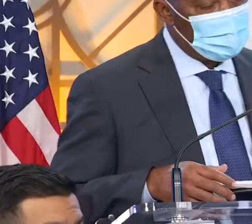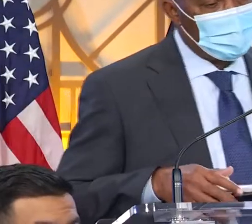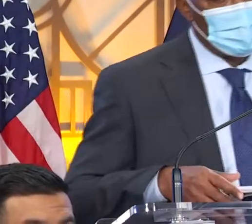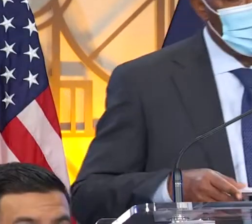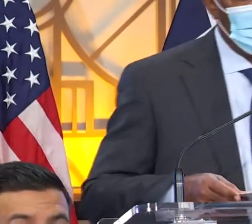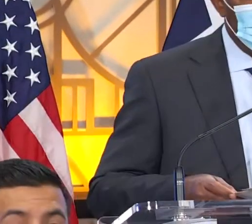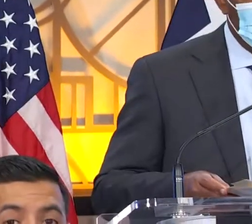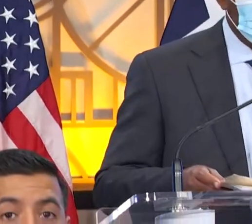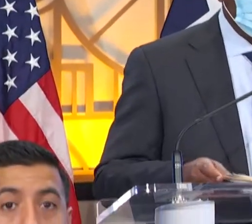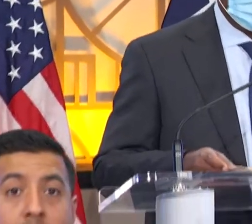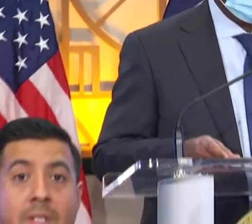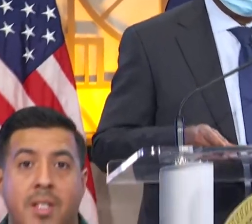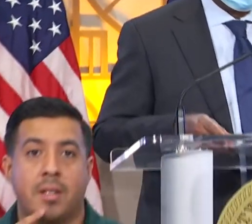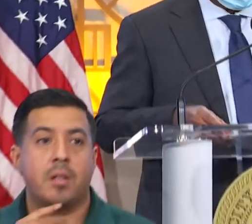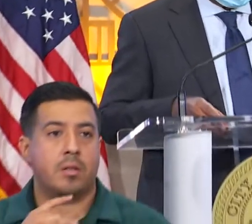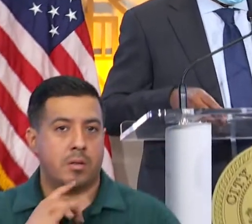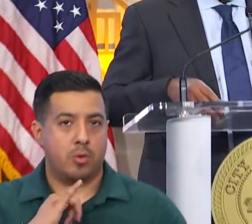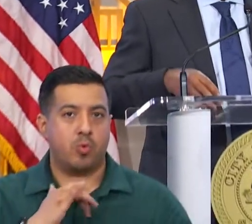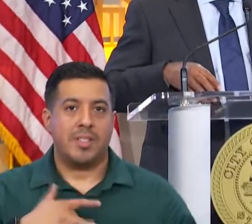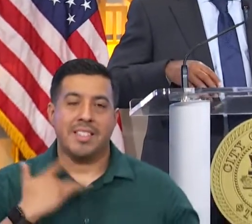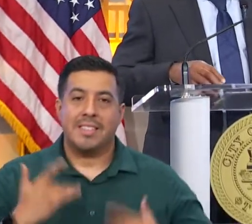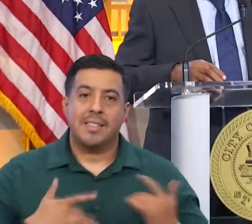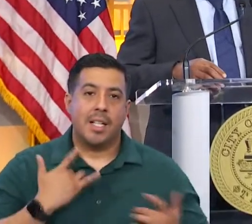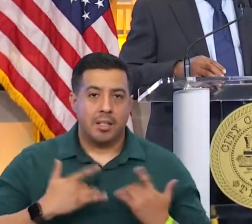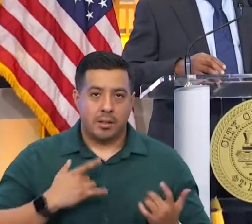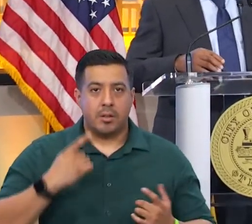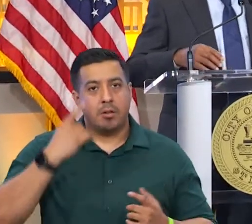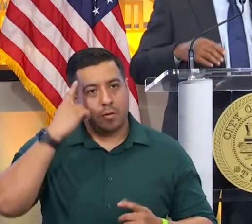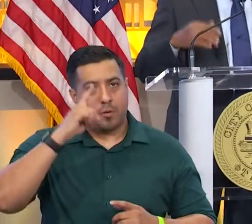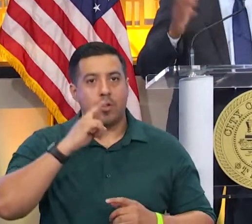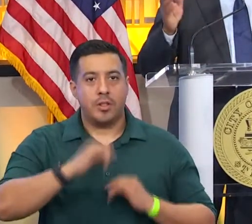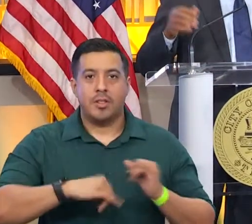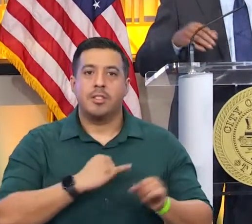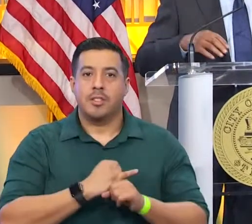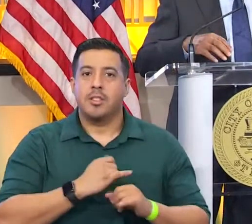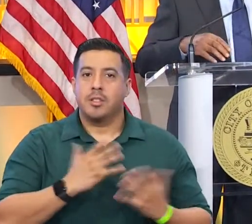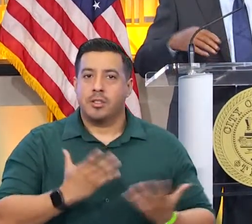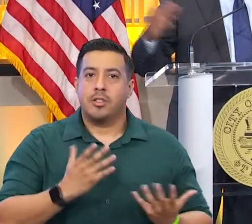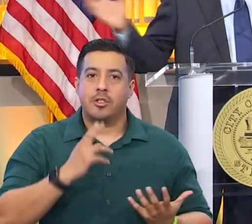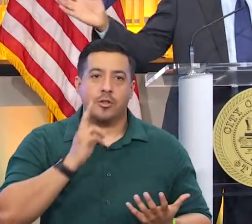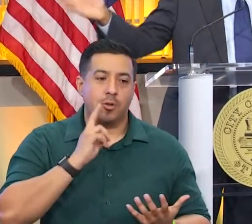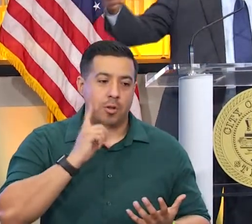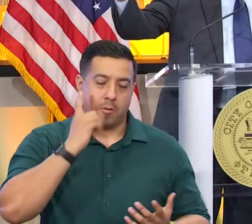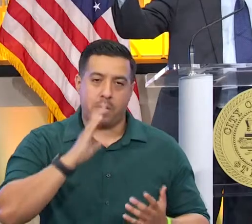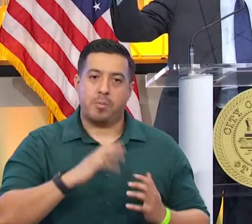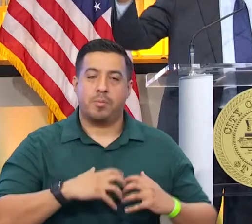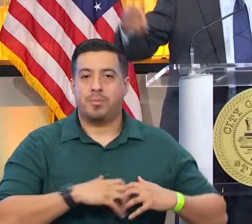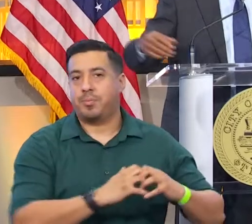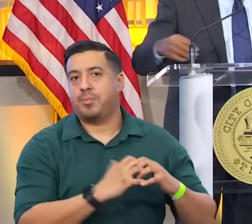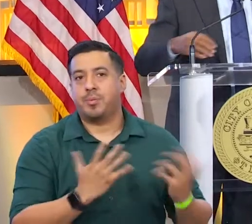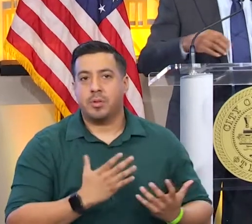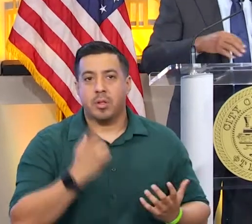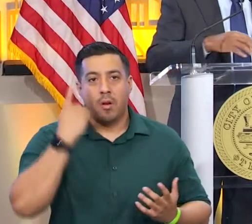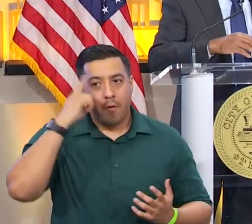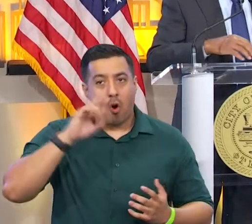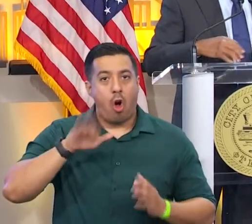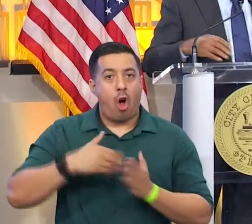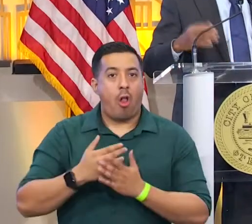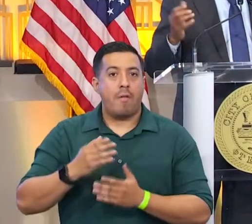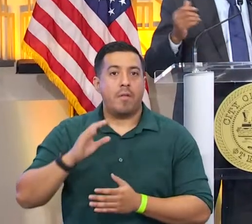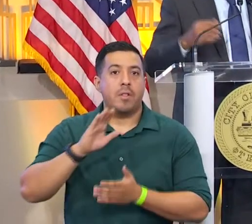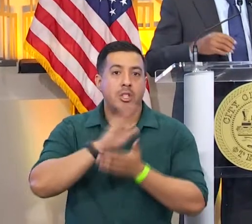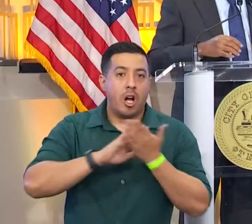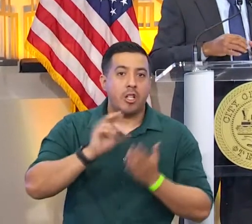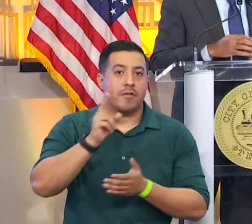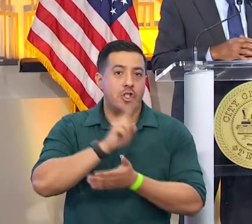And what Arturo said, this is an exciting announcement in the city of Houston that will transform the city for the best. He mentioned all of those colleges and universities and